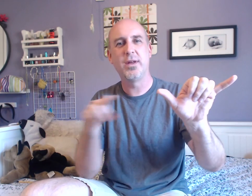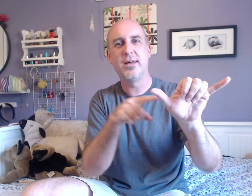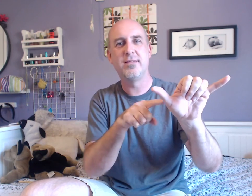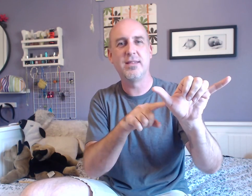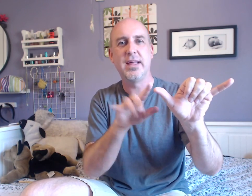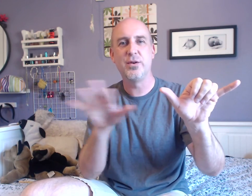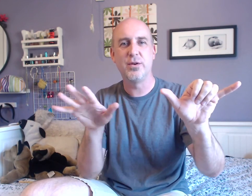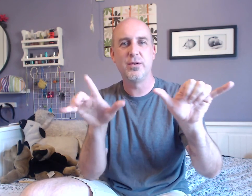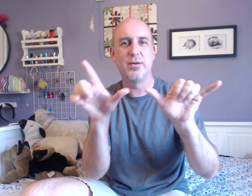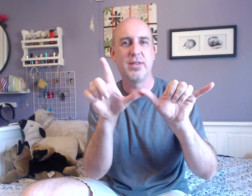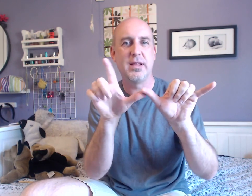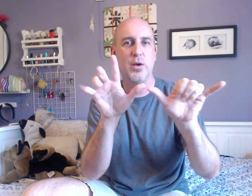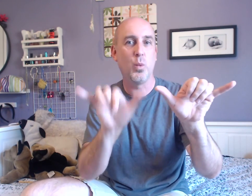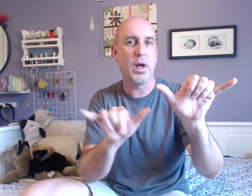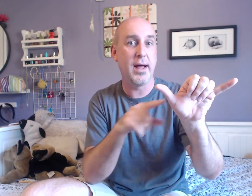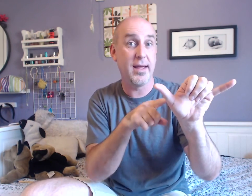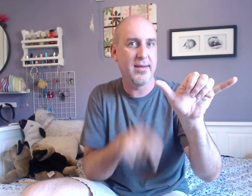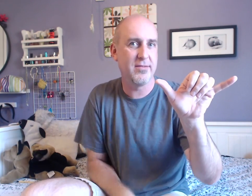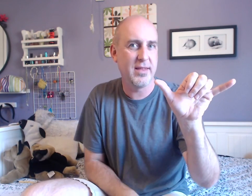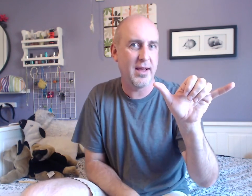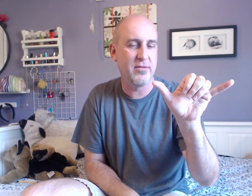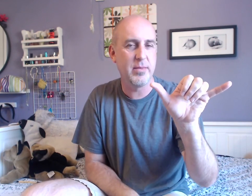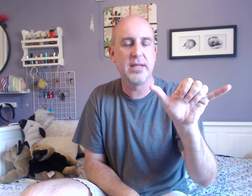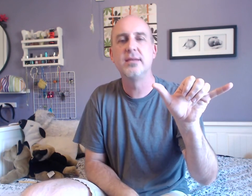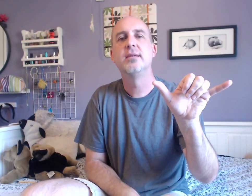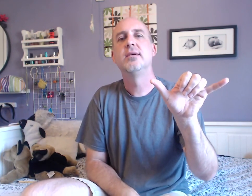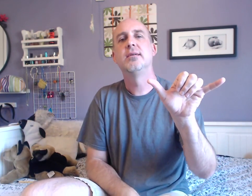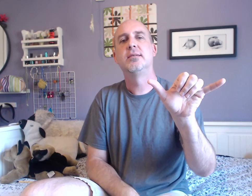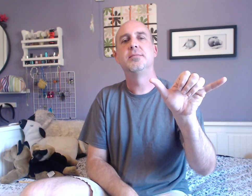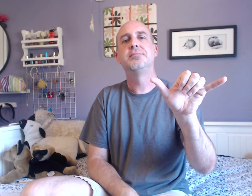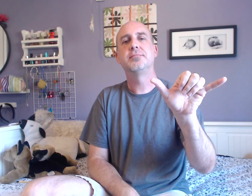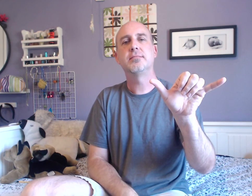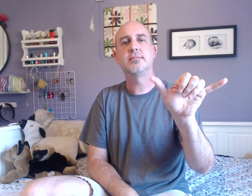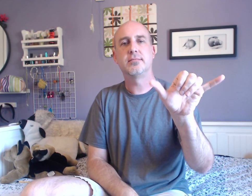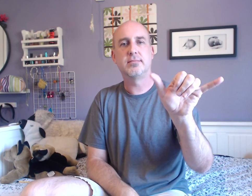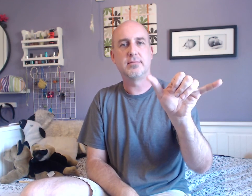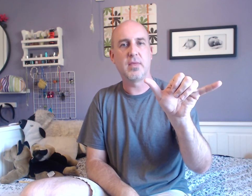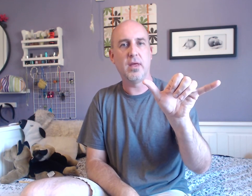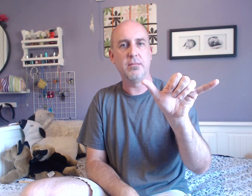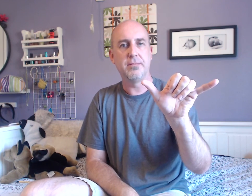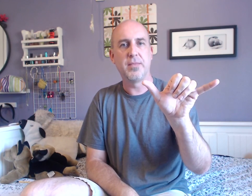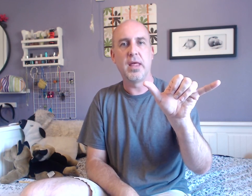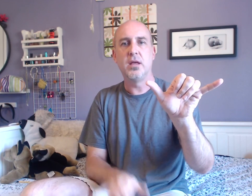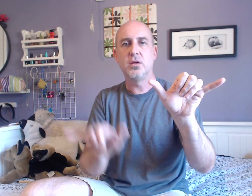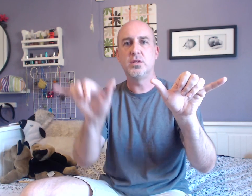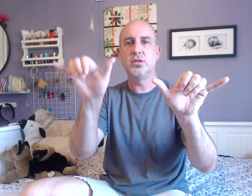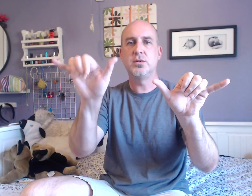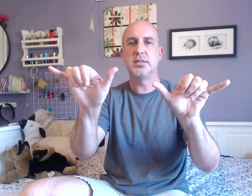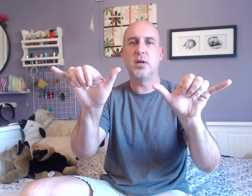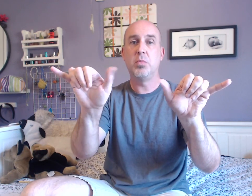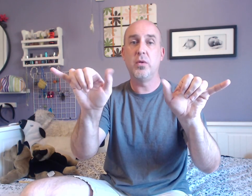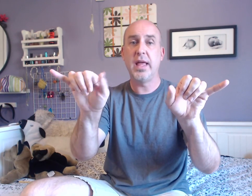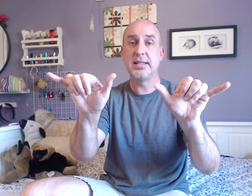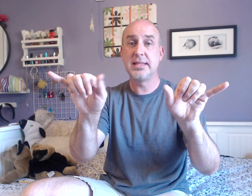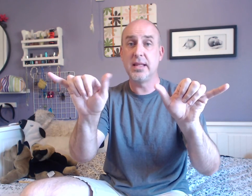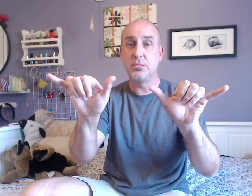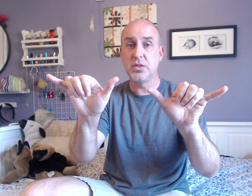of the letter Y for the alphabet. Okay. You're going to do this on both hands. Thumbs are